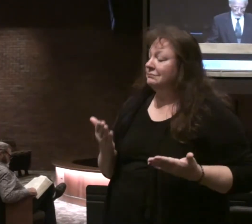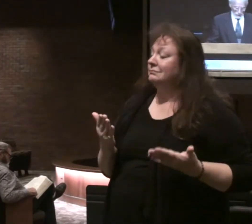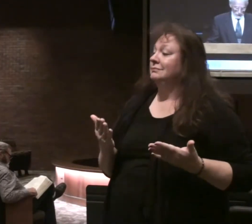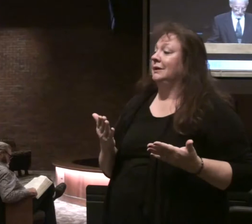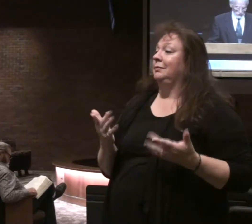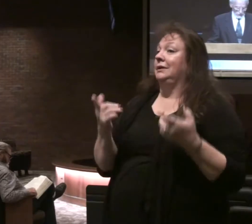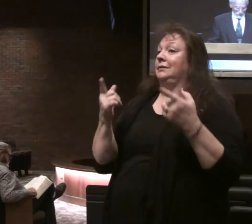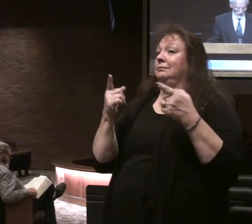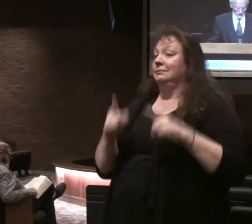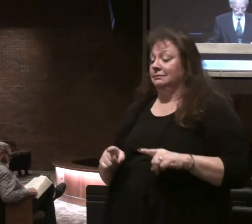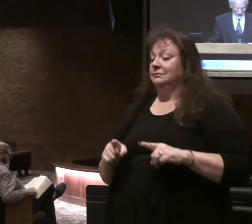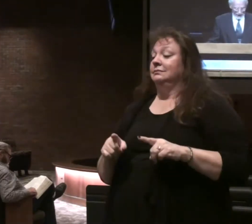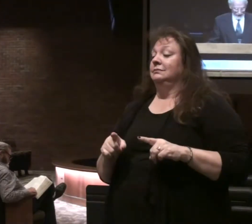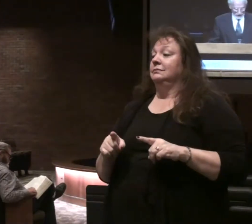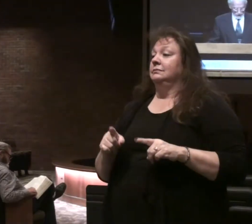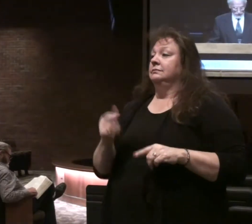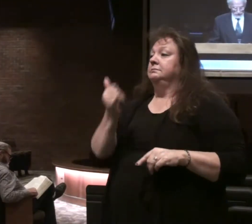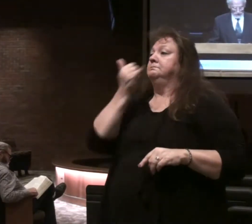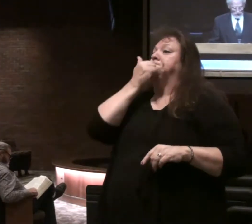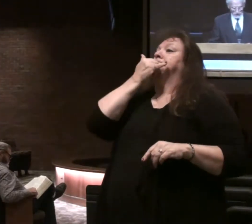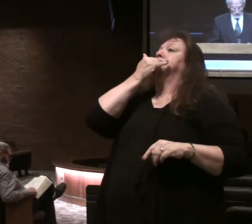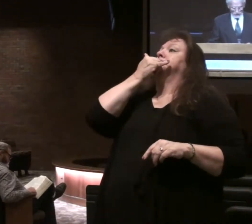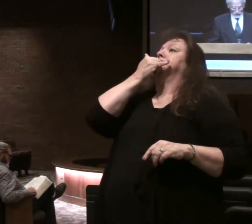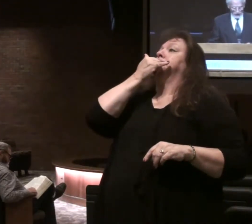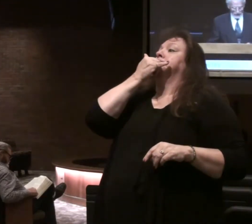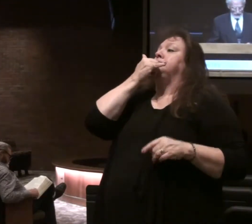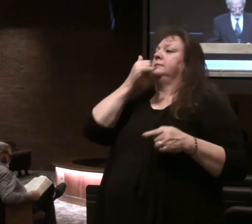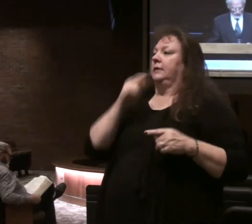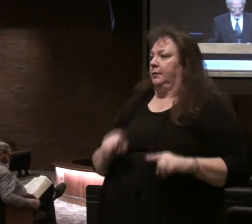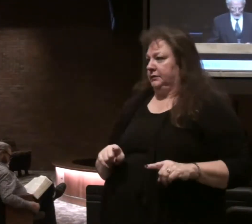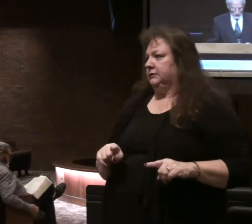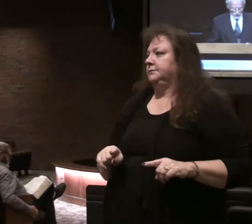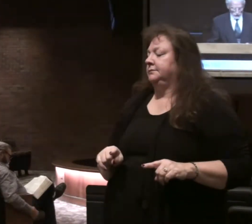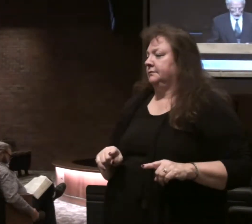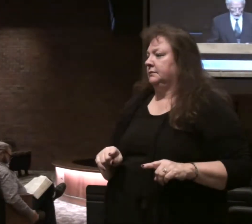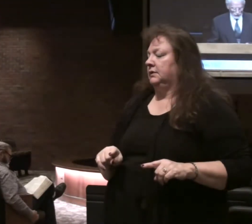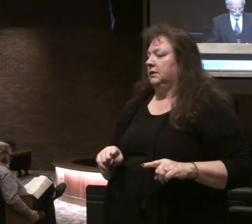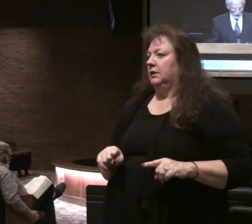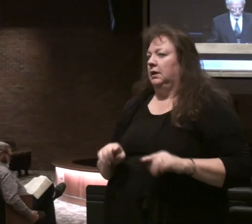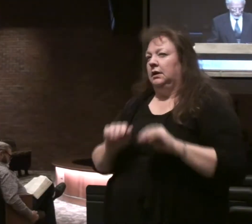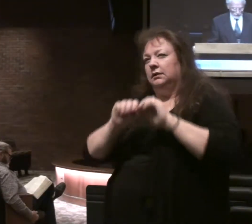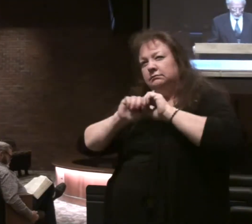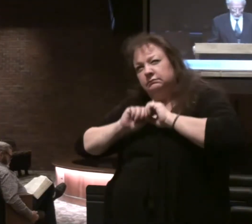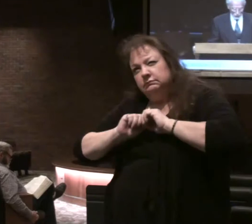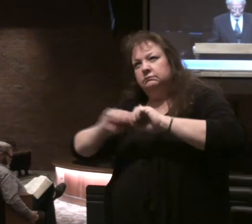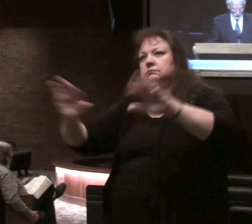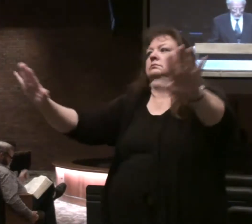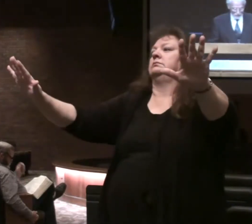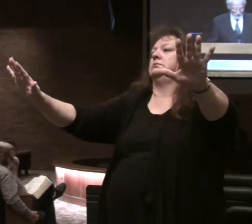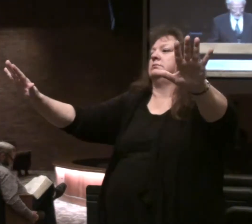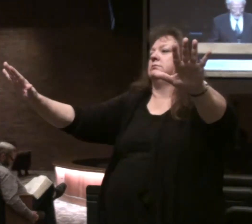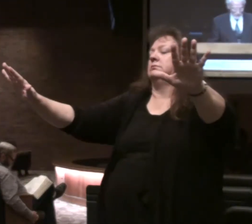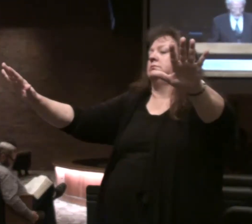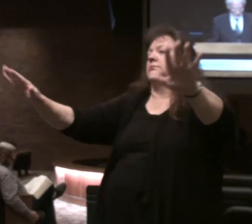in a situation, and there is an error, the end of verse 5, which goes forth from the ruler.